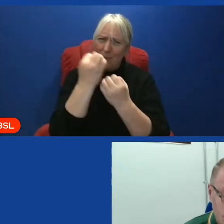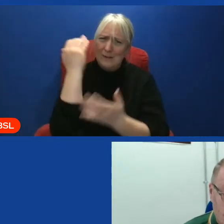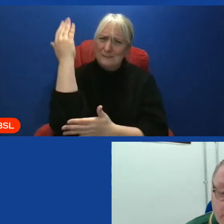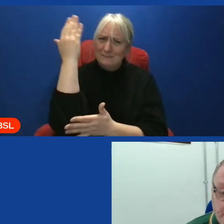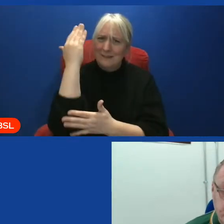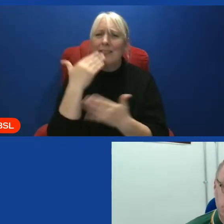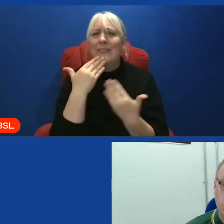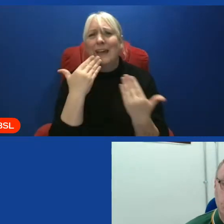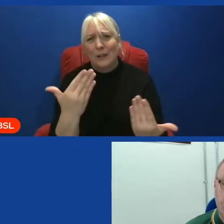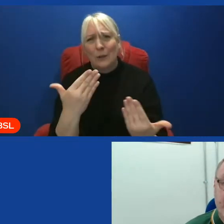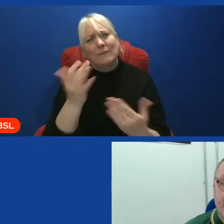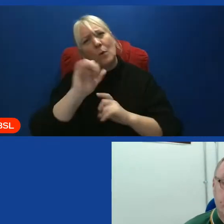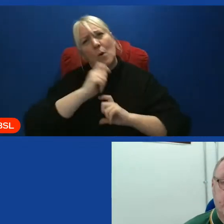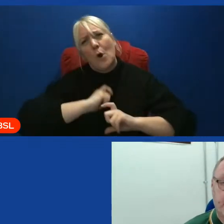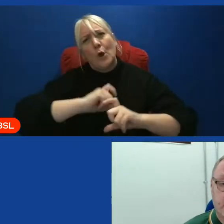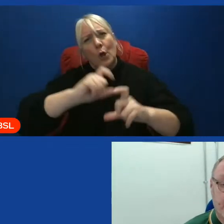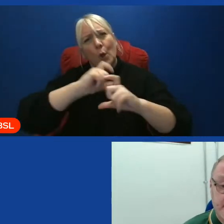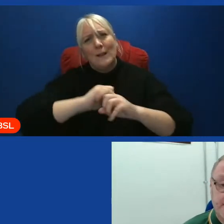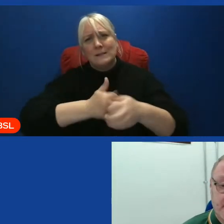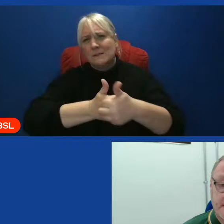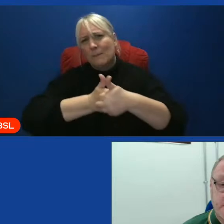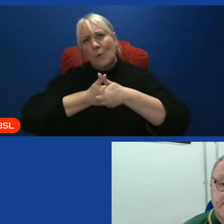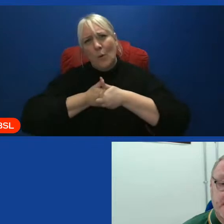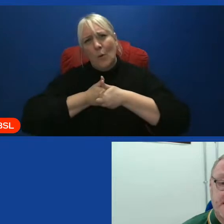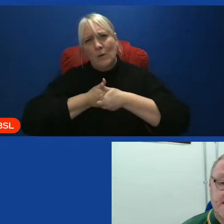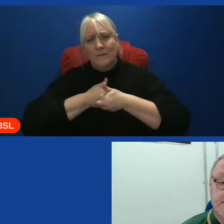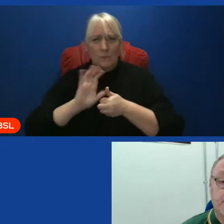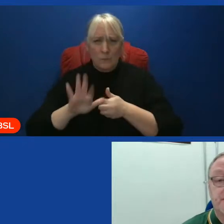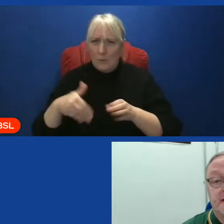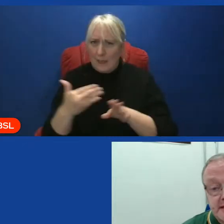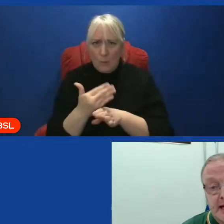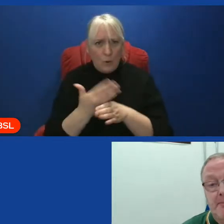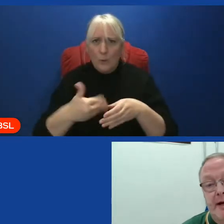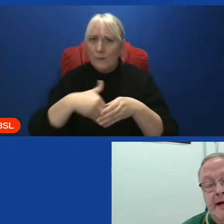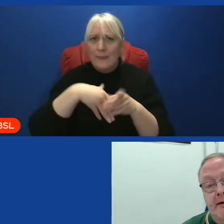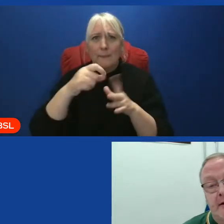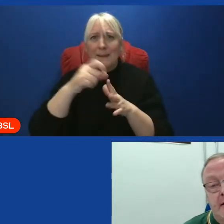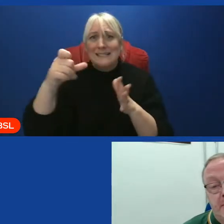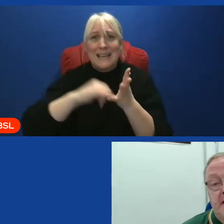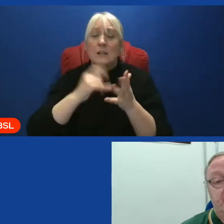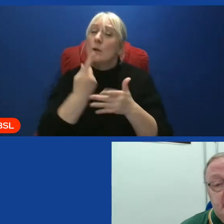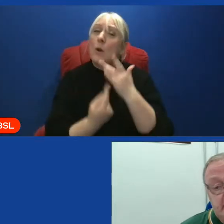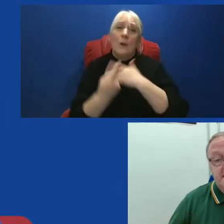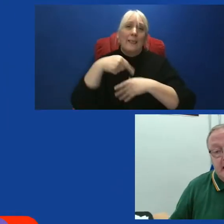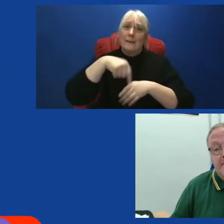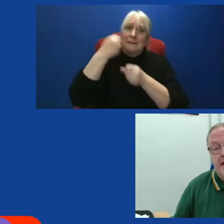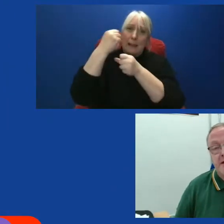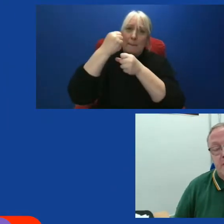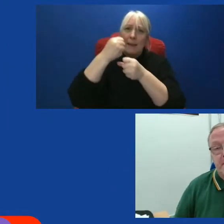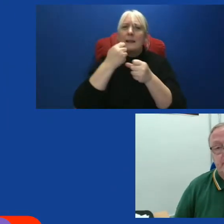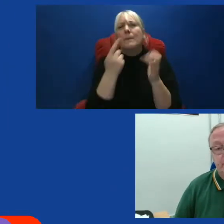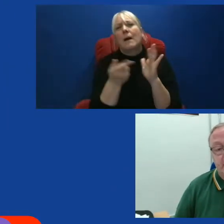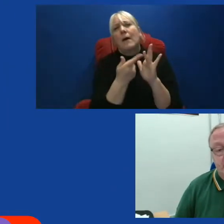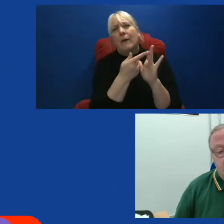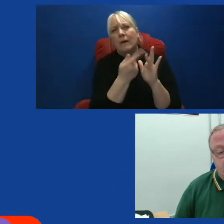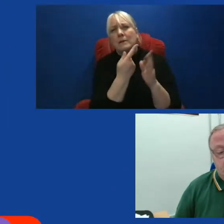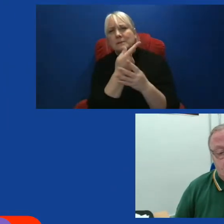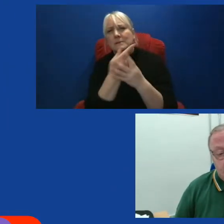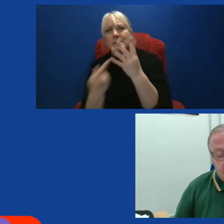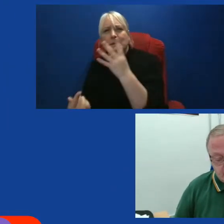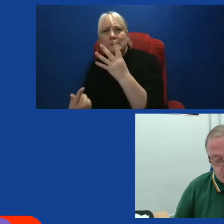thank you for your ongoing support for everything that we're trying to do as PCS, not just in this campaign, but in the various campaigns that we've been